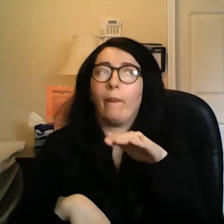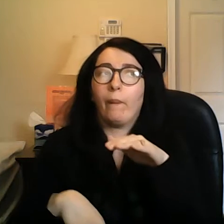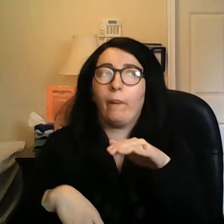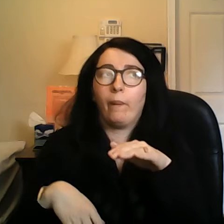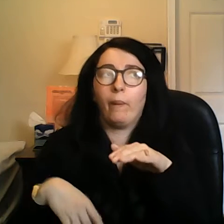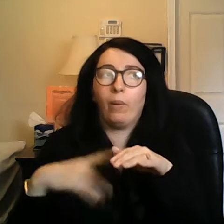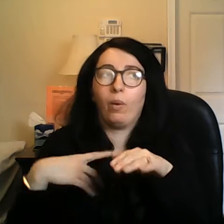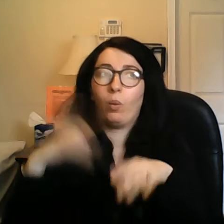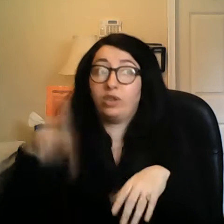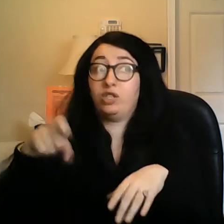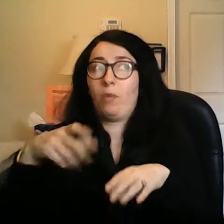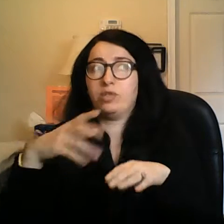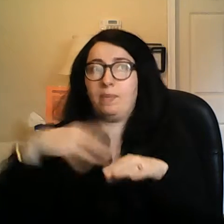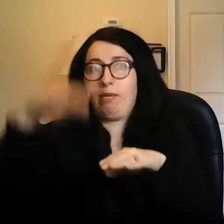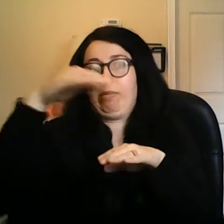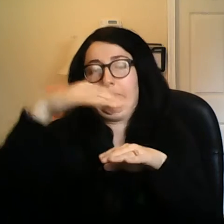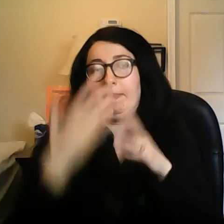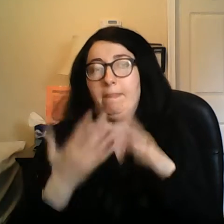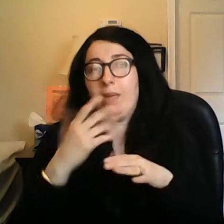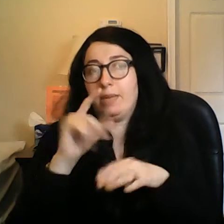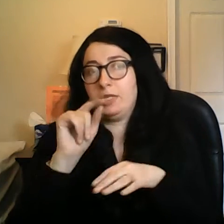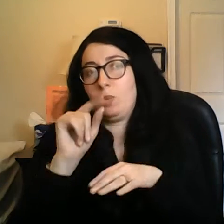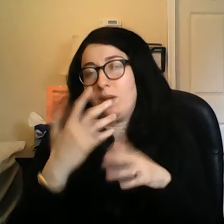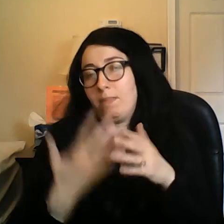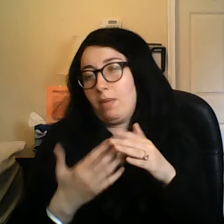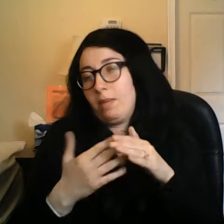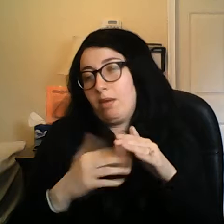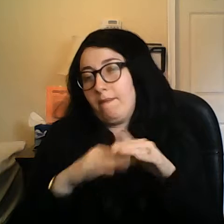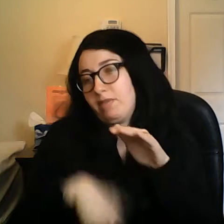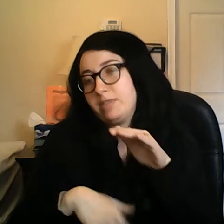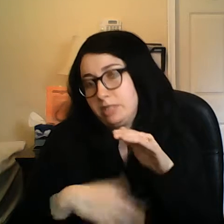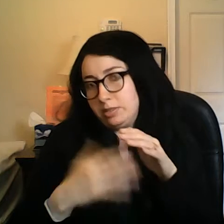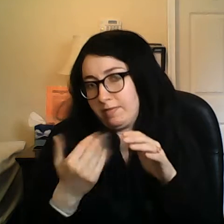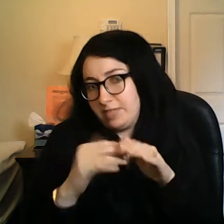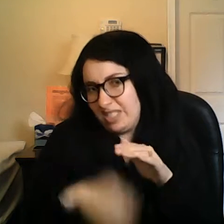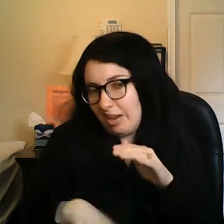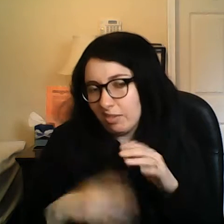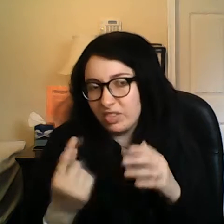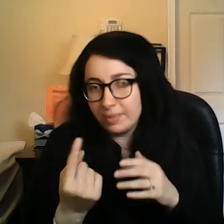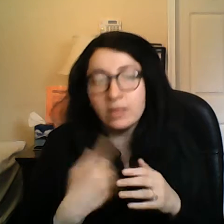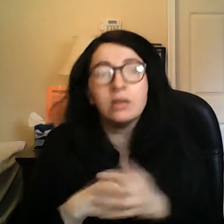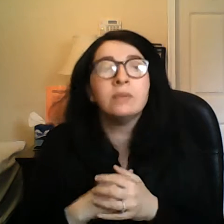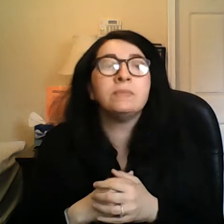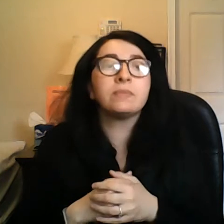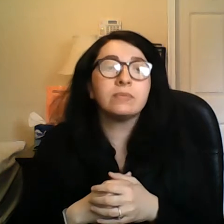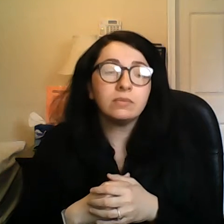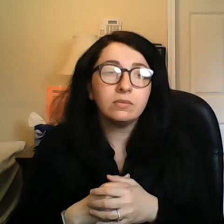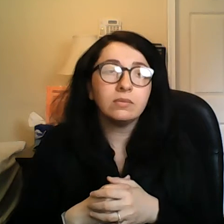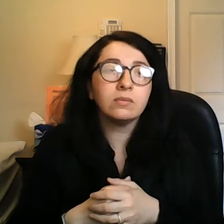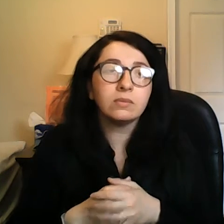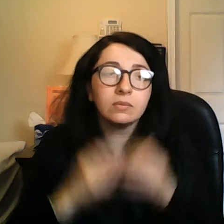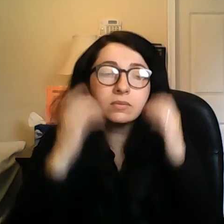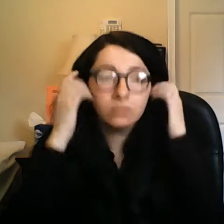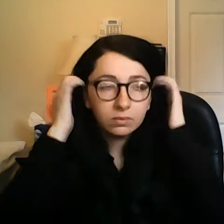used bookstores. Used bookstores are some of my favorite places on earth, not just because you can find great educational books there, but they're just a